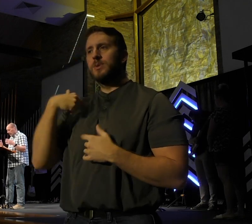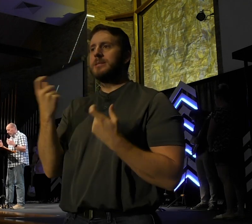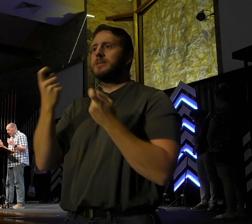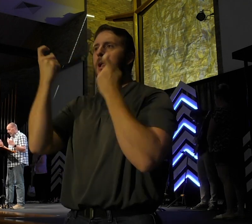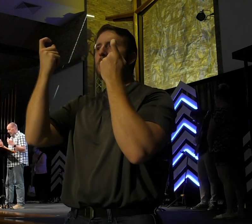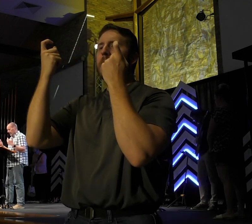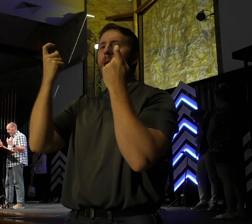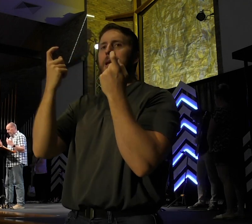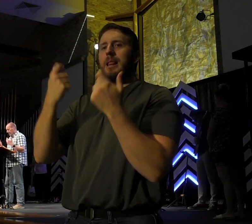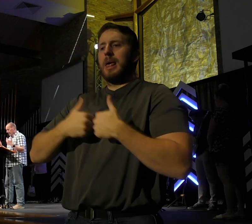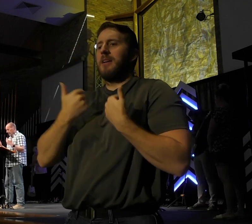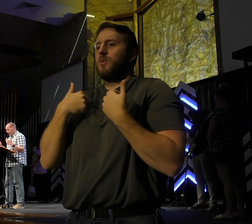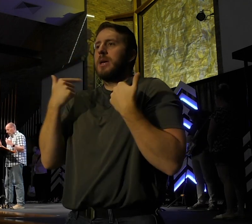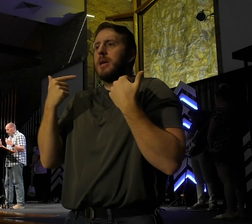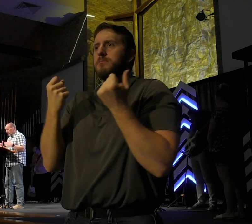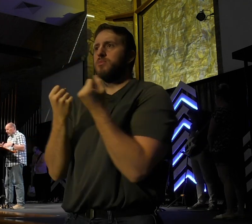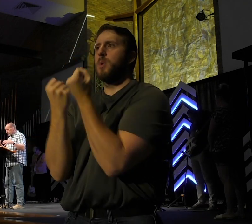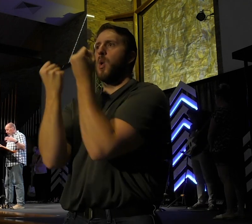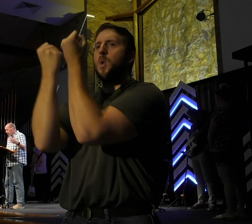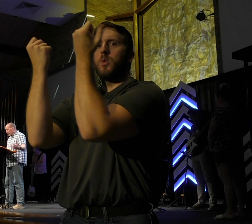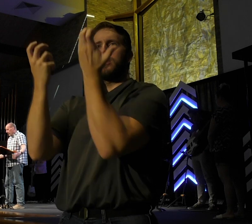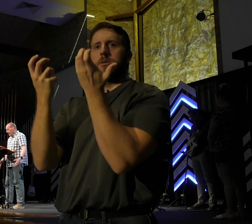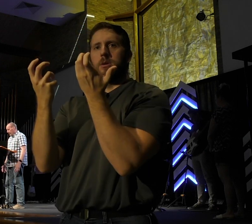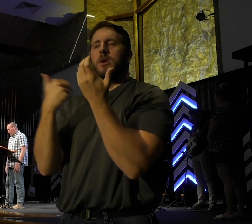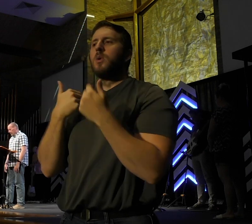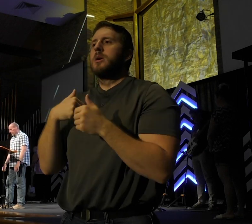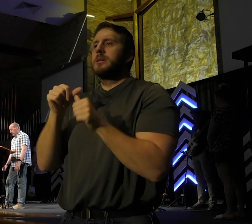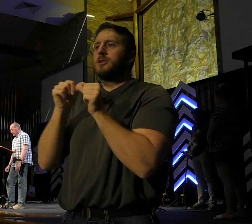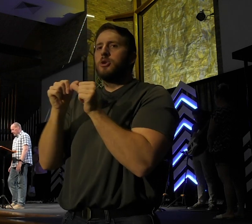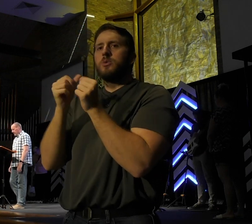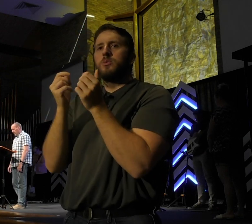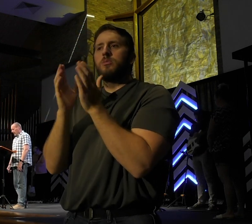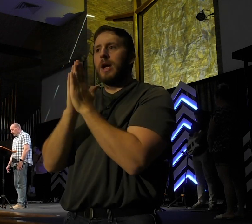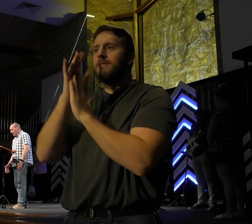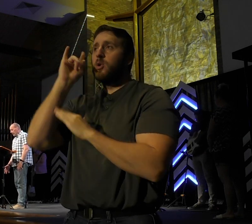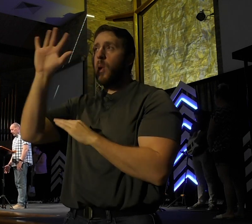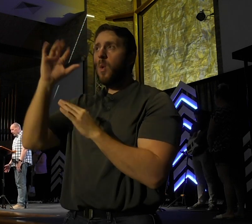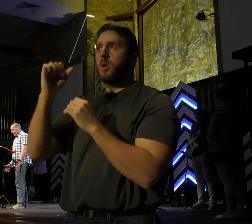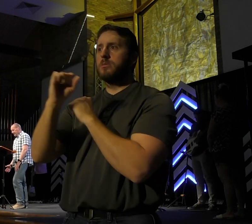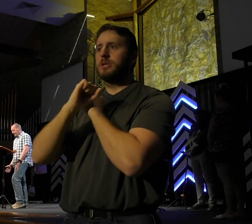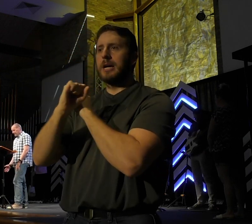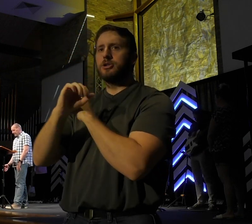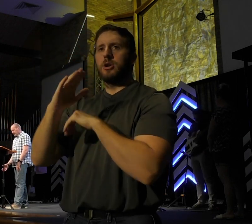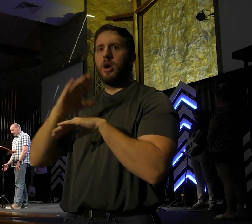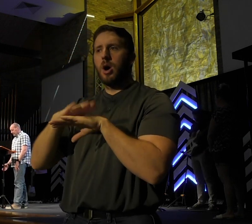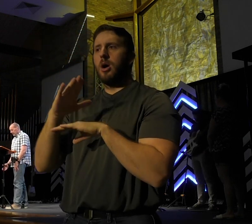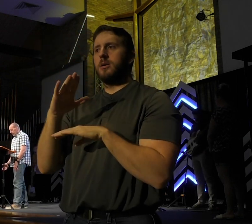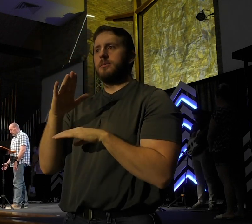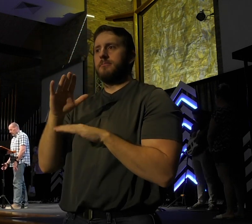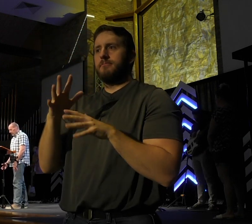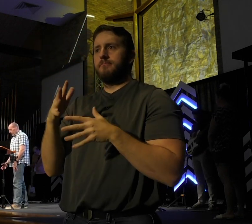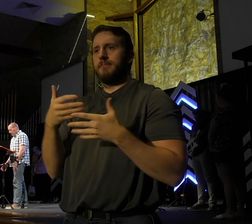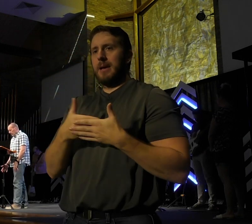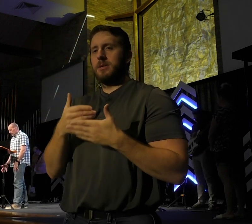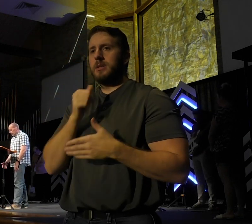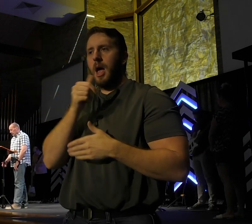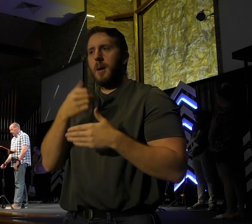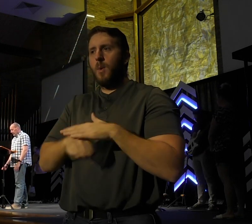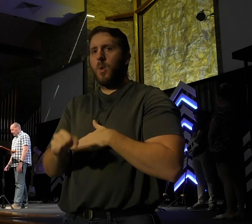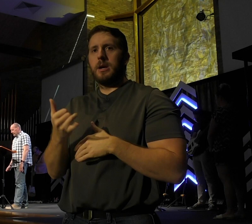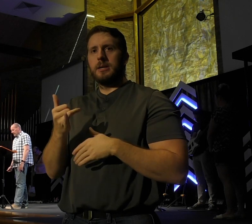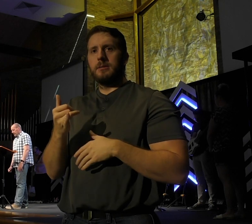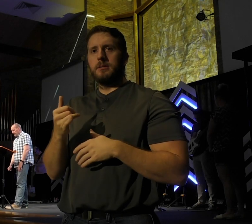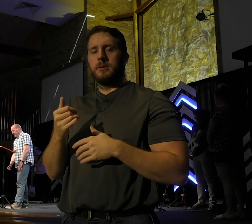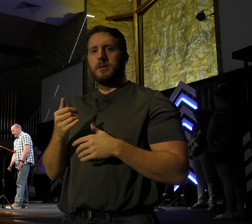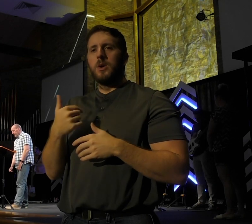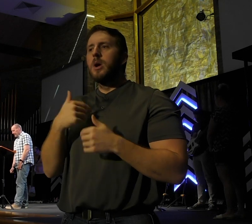We promote it. We continue to pray for your protection on the unborn. And we also pray